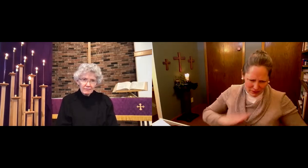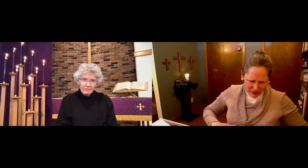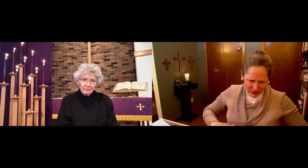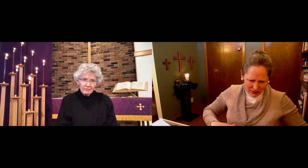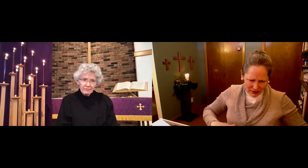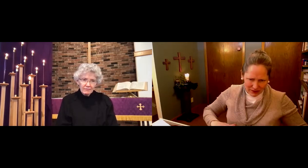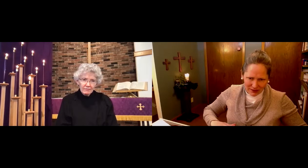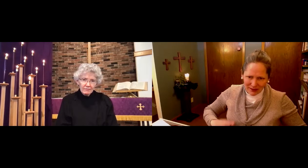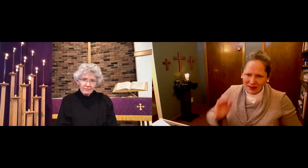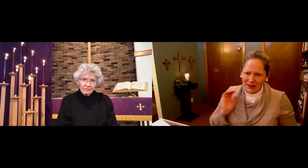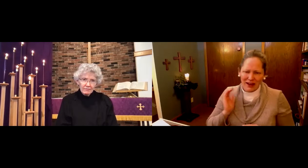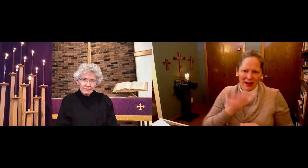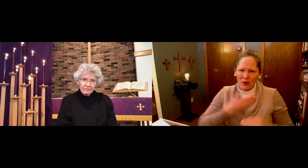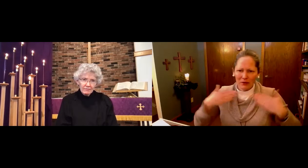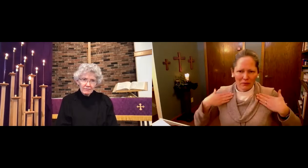But we do know,